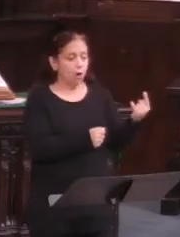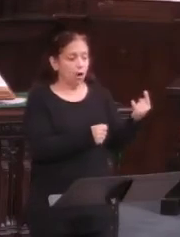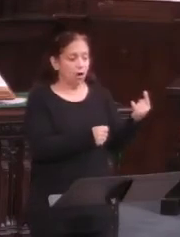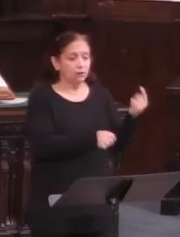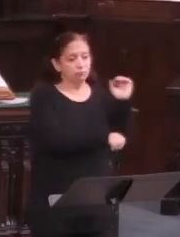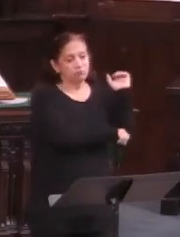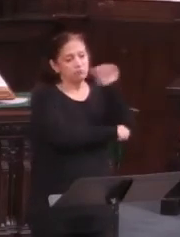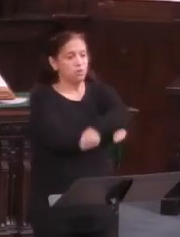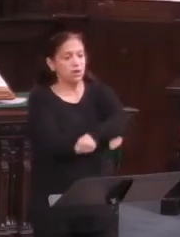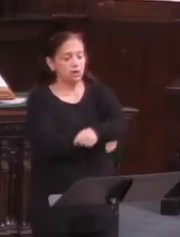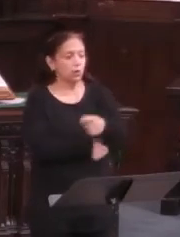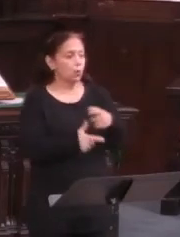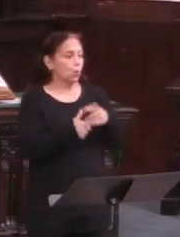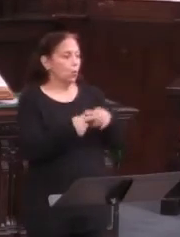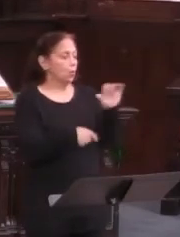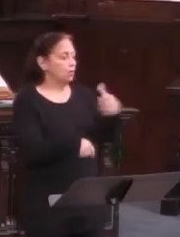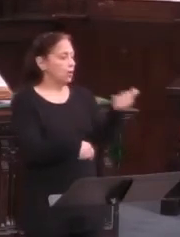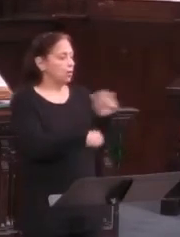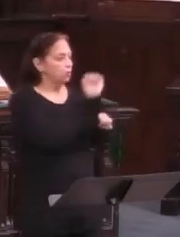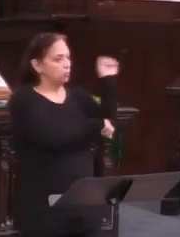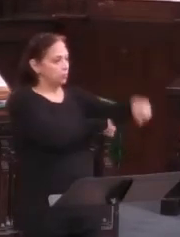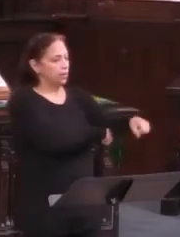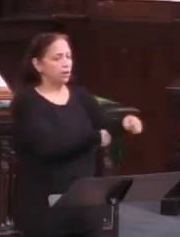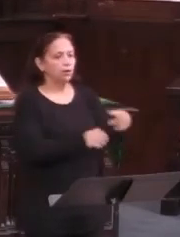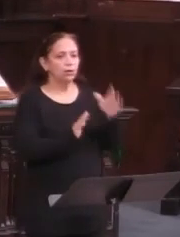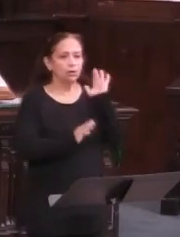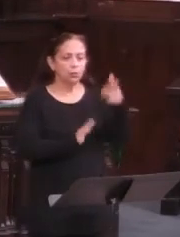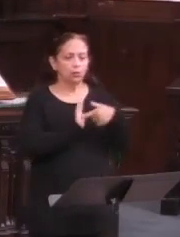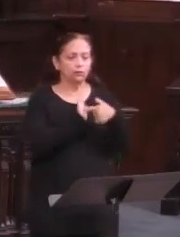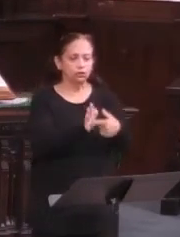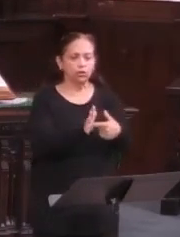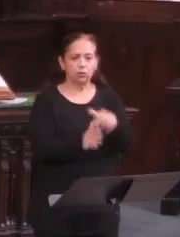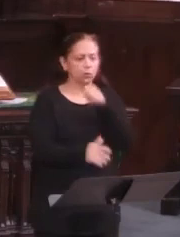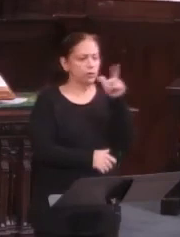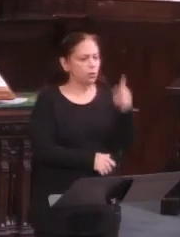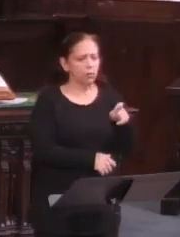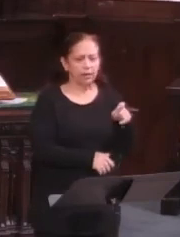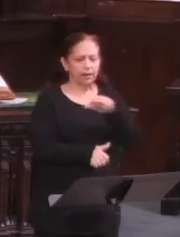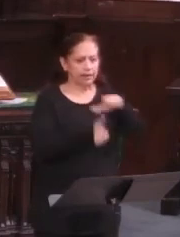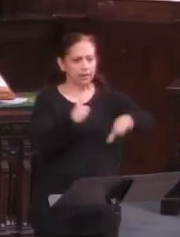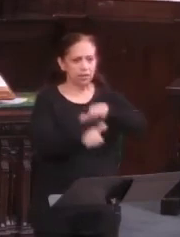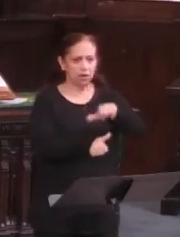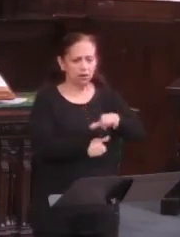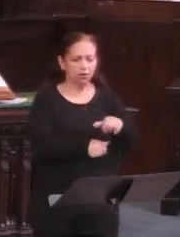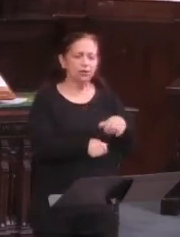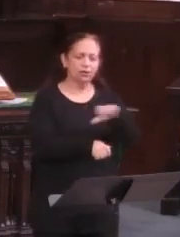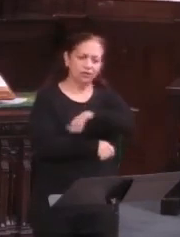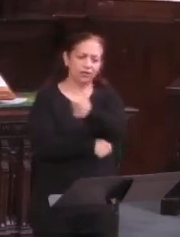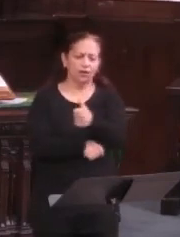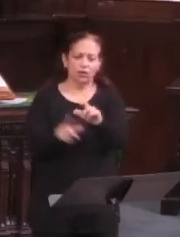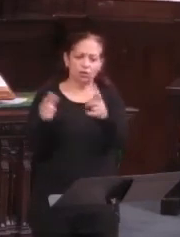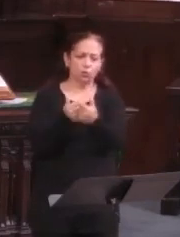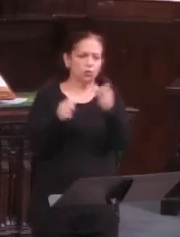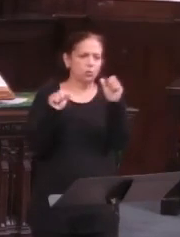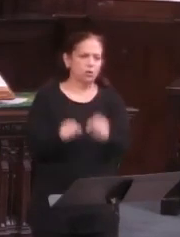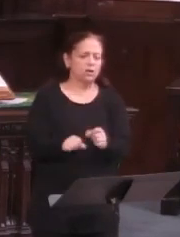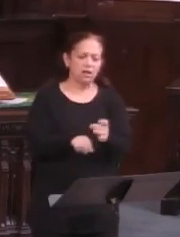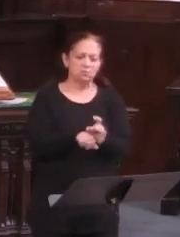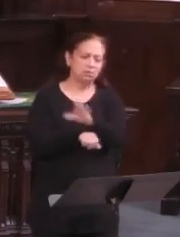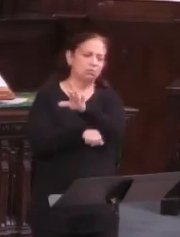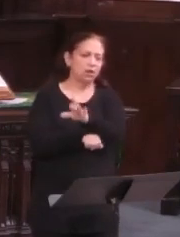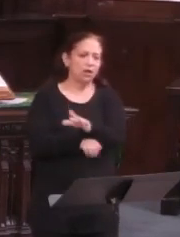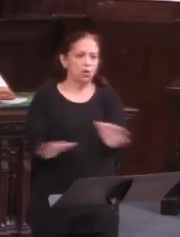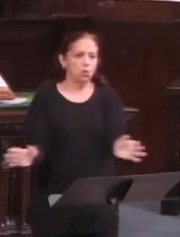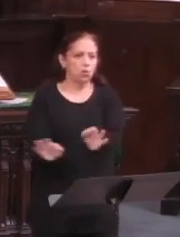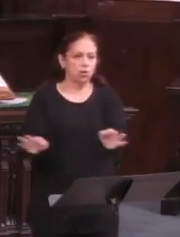have reinforced our beliefs that we don't need each other, that the other is expendable, worthless,